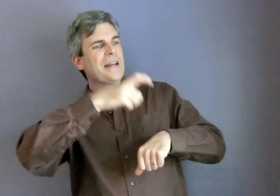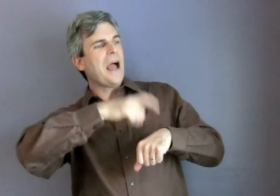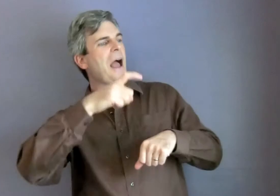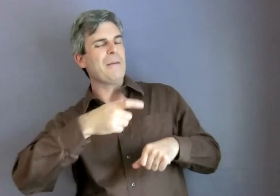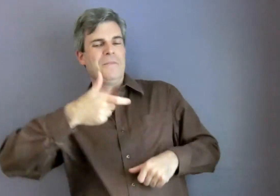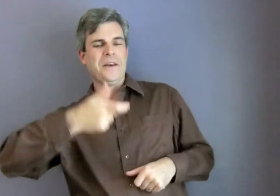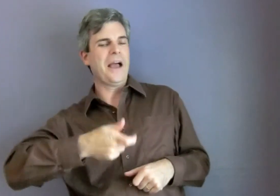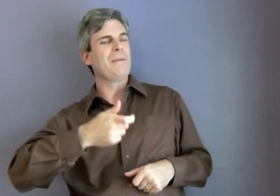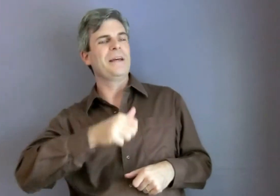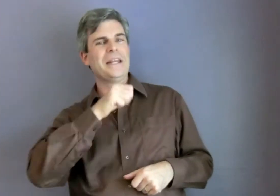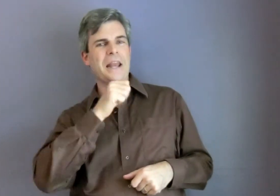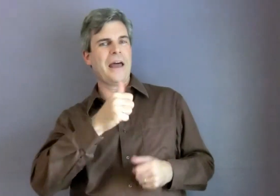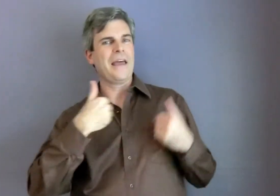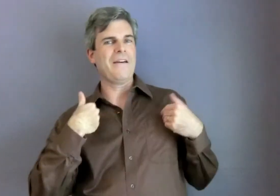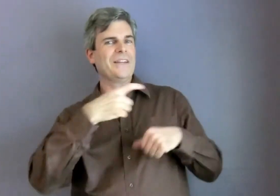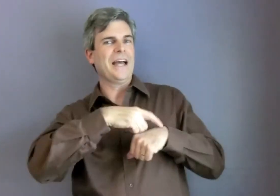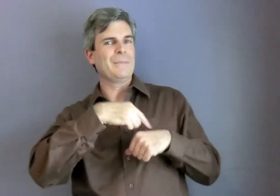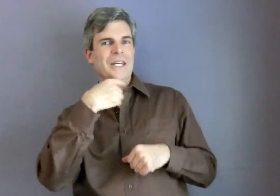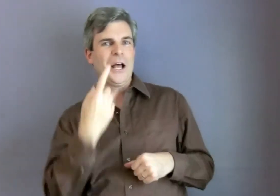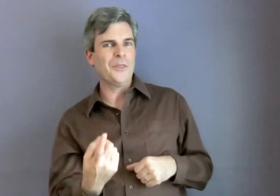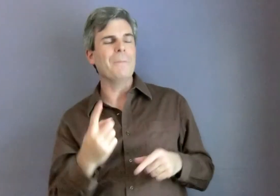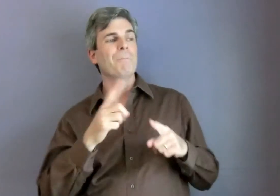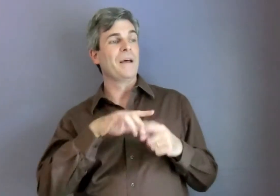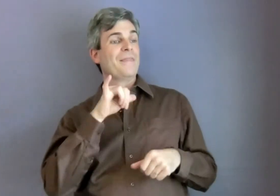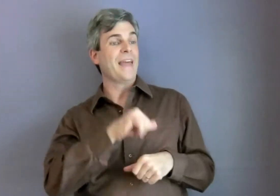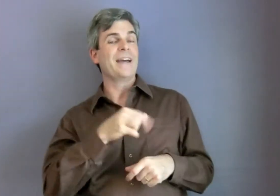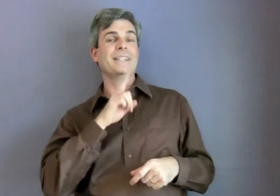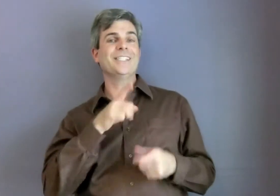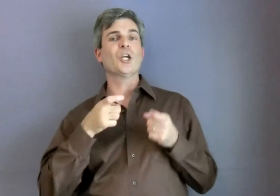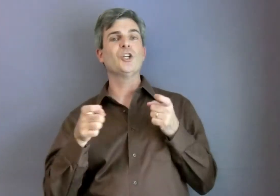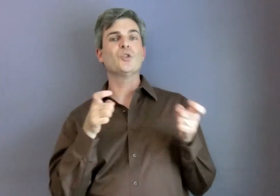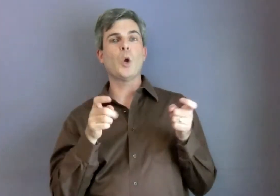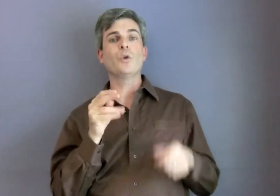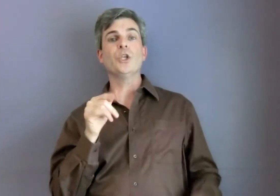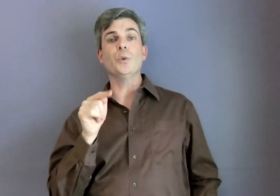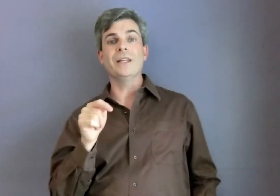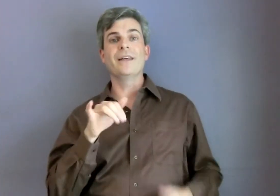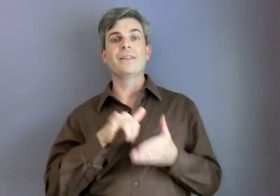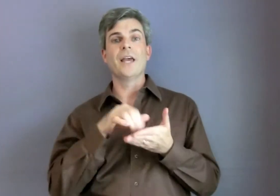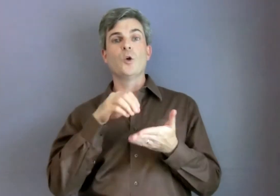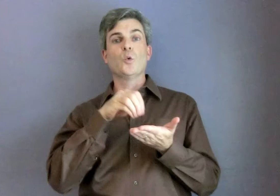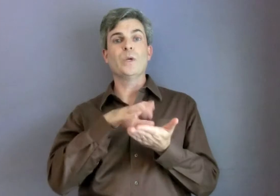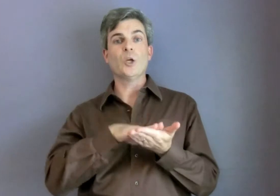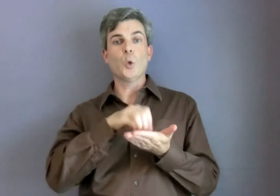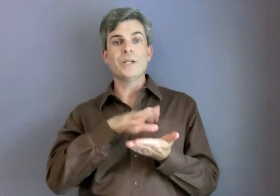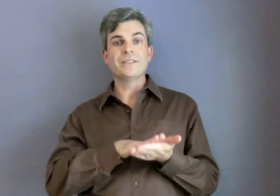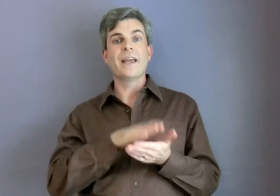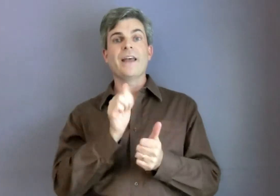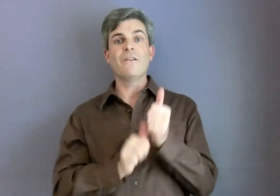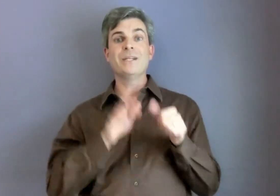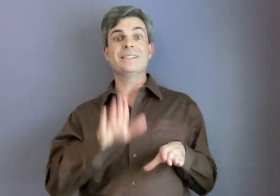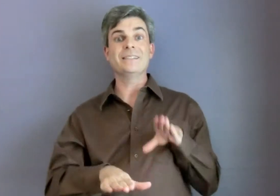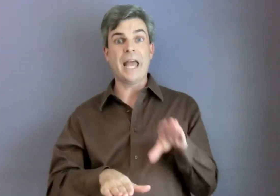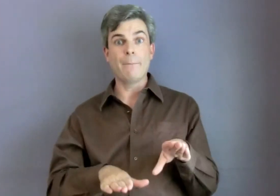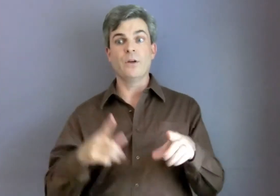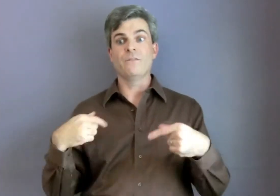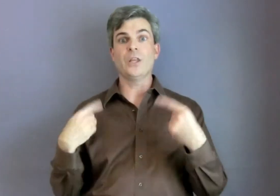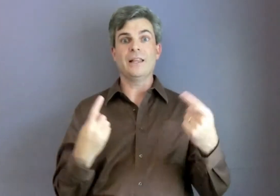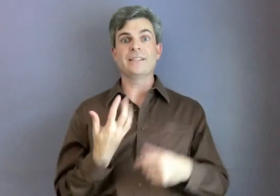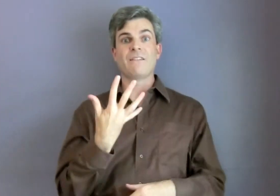is the control unit. And this records every single step I've taken for 5 or 6 years now. And if I do this, probably the mic won't hear